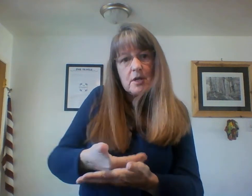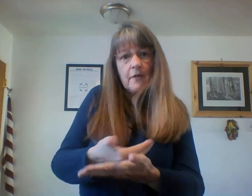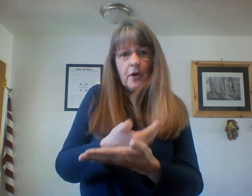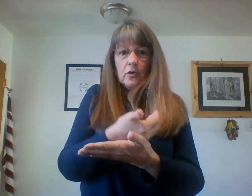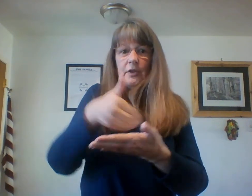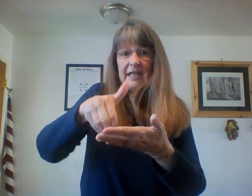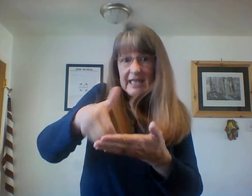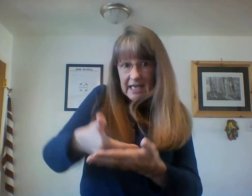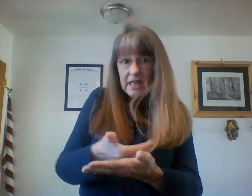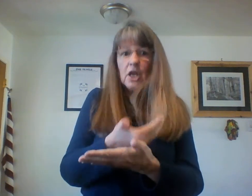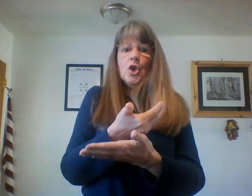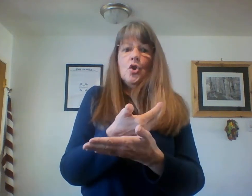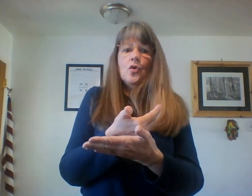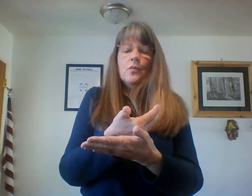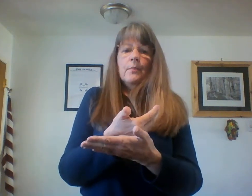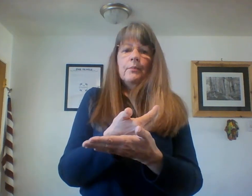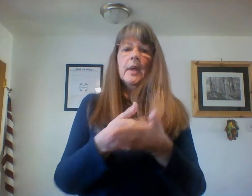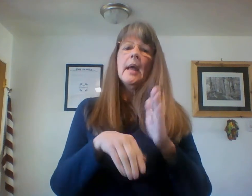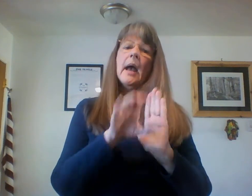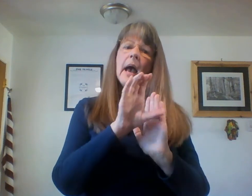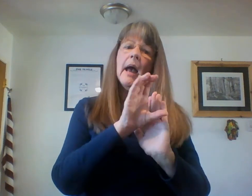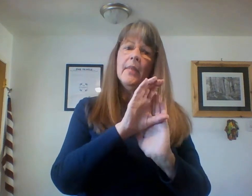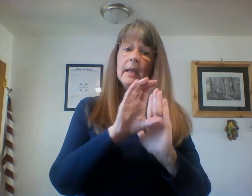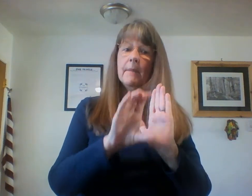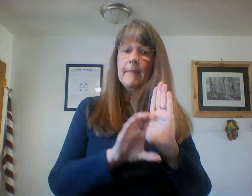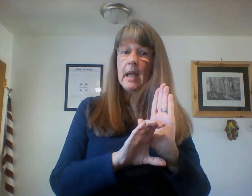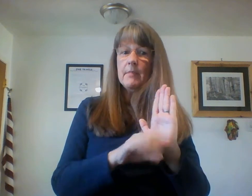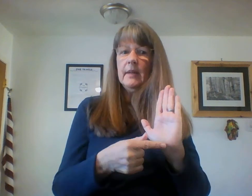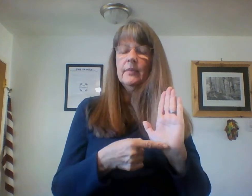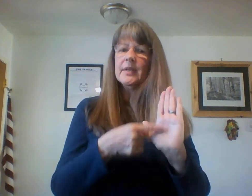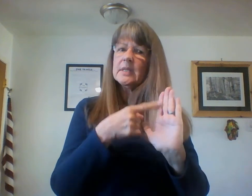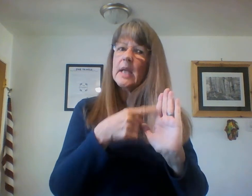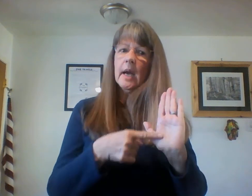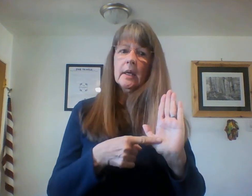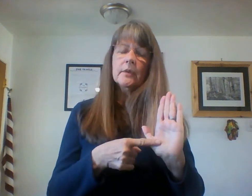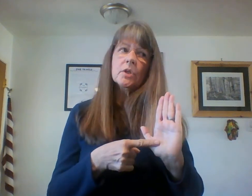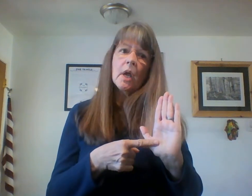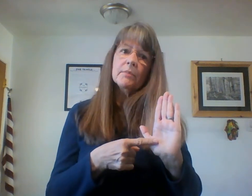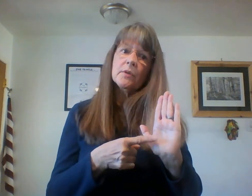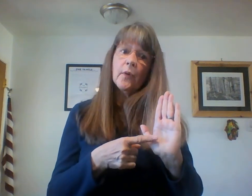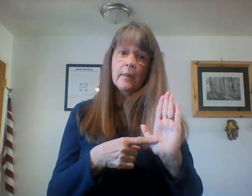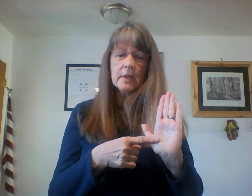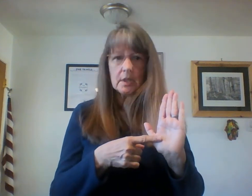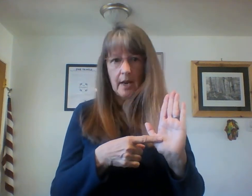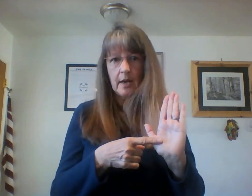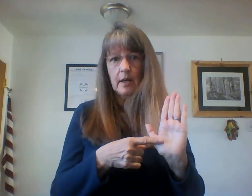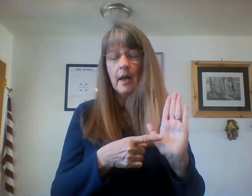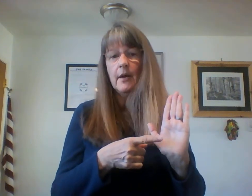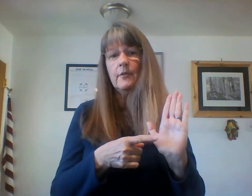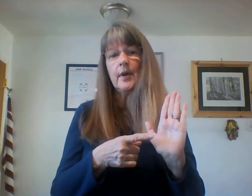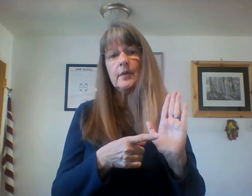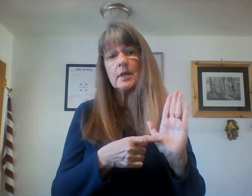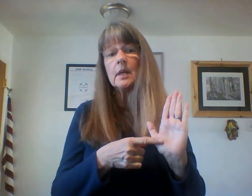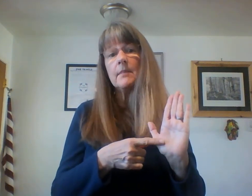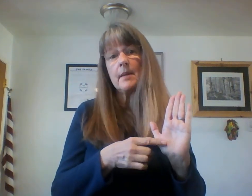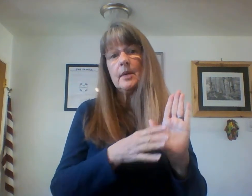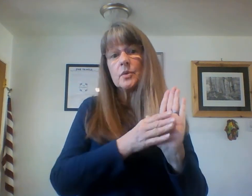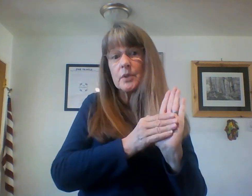out the old and getting the new. And then commandment. This comes from the sign of the 10 Commandments, or this is